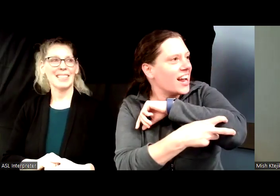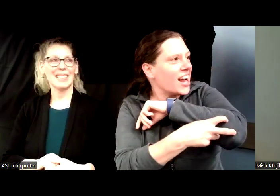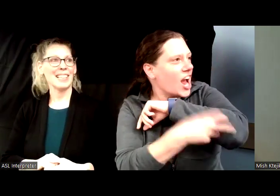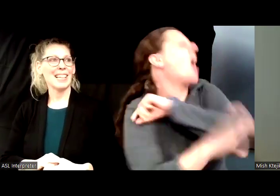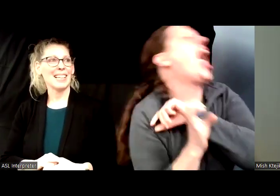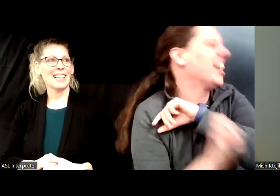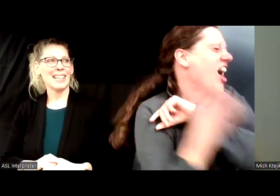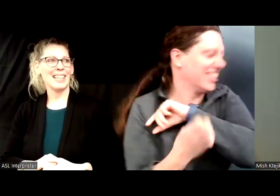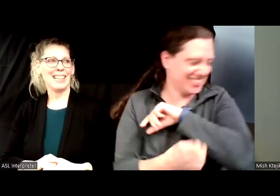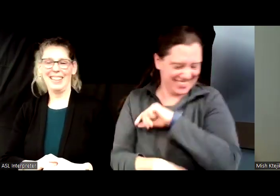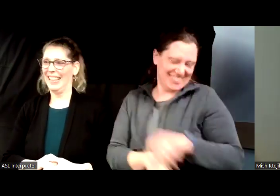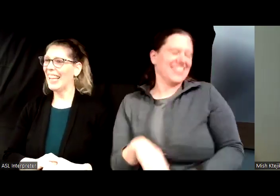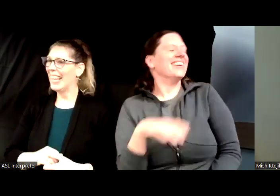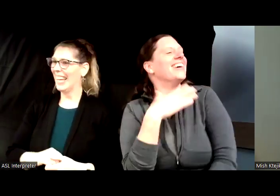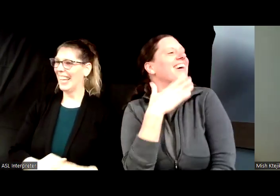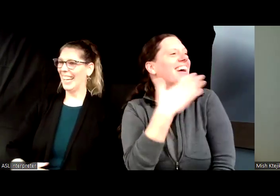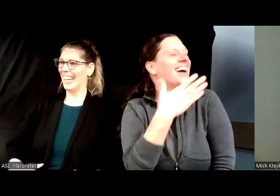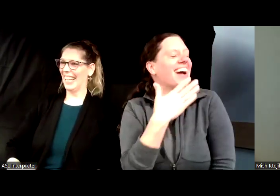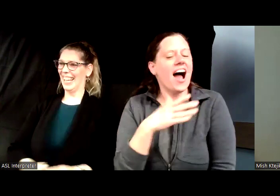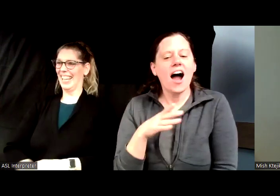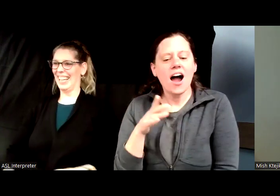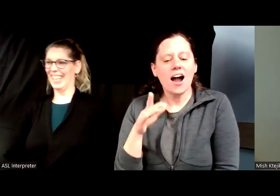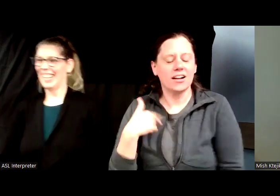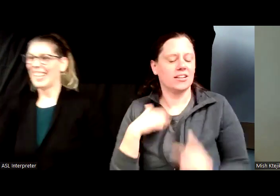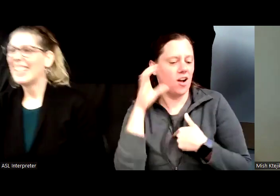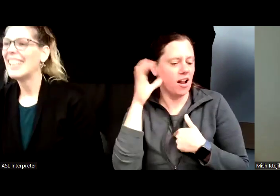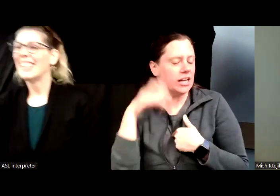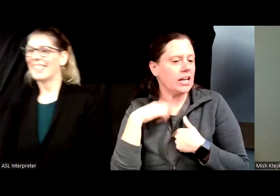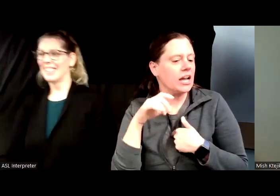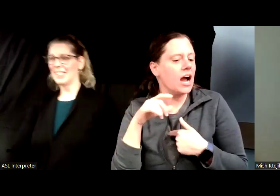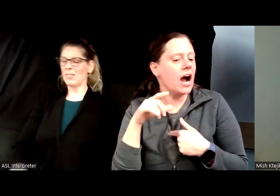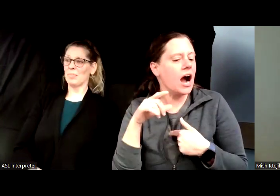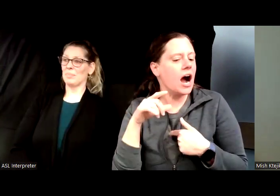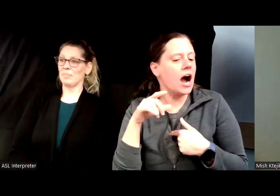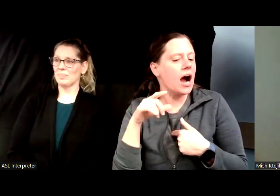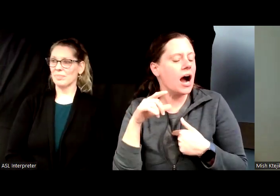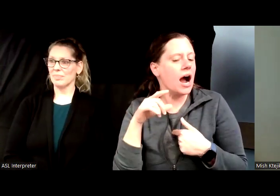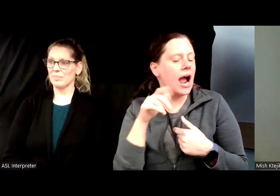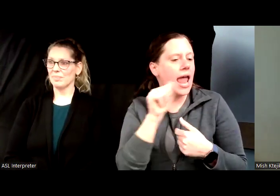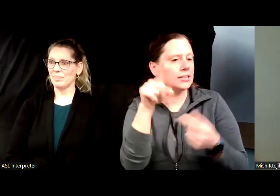Eric? Eric, there you are. Anyways, I'm Colleen.